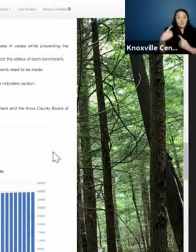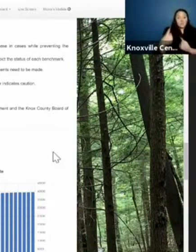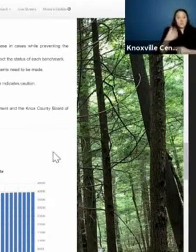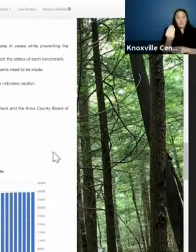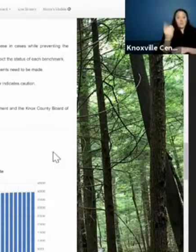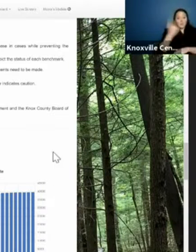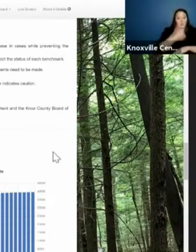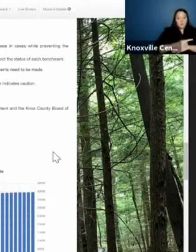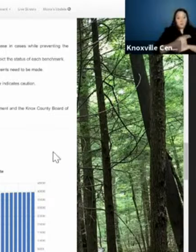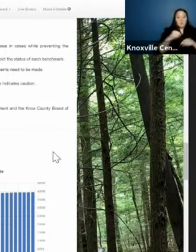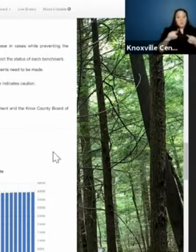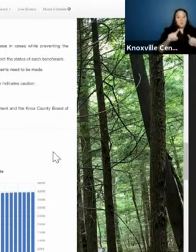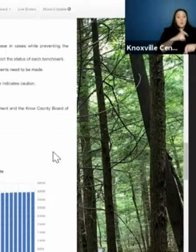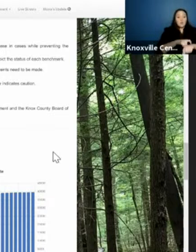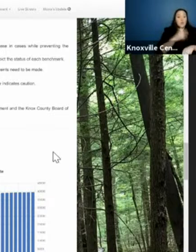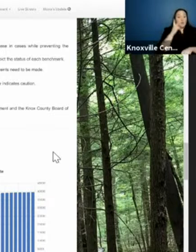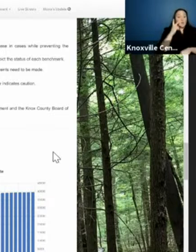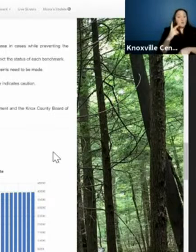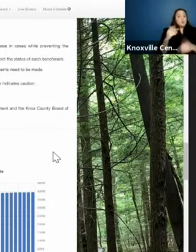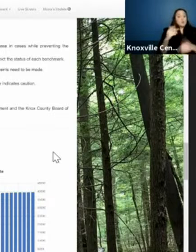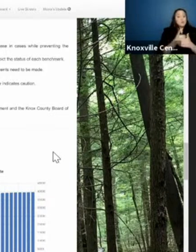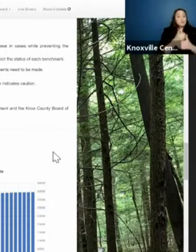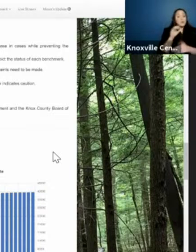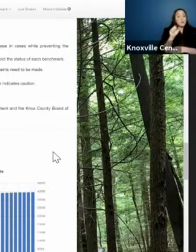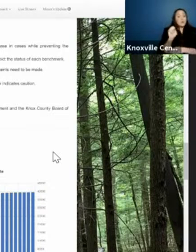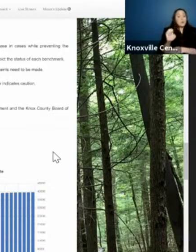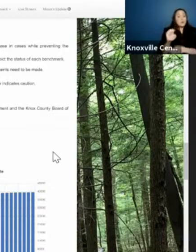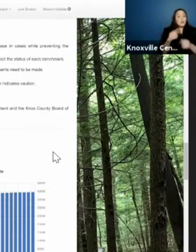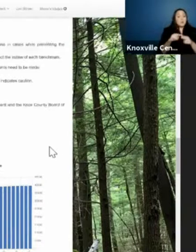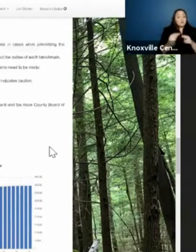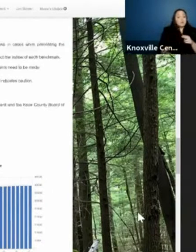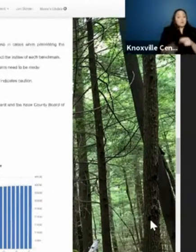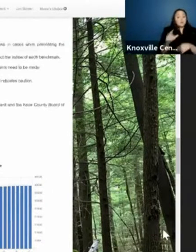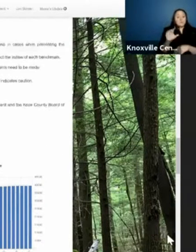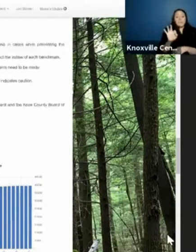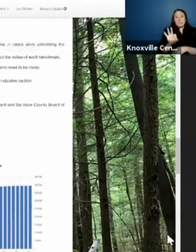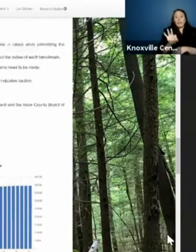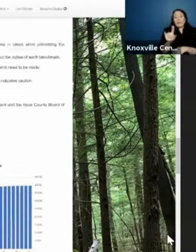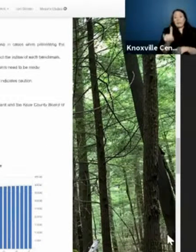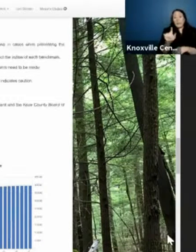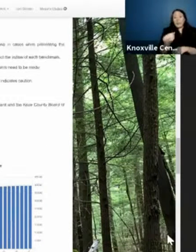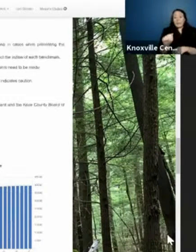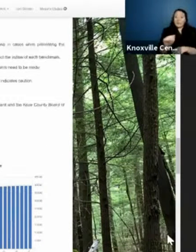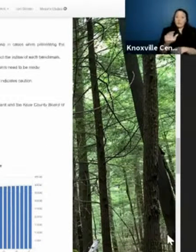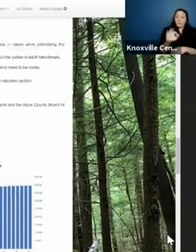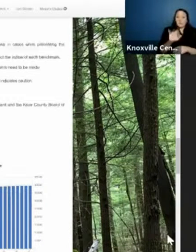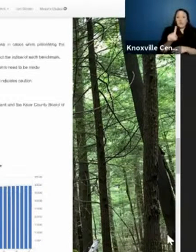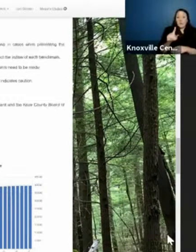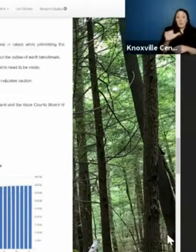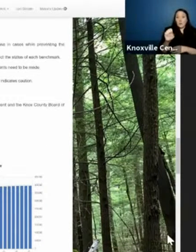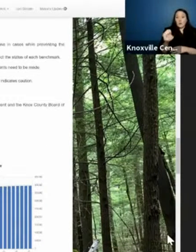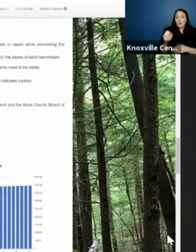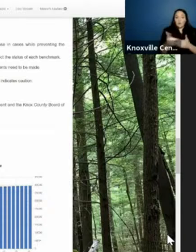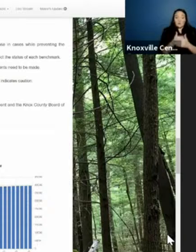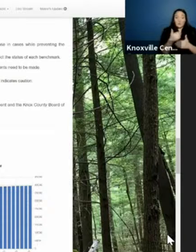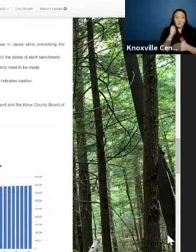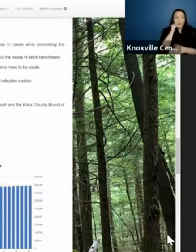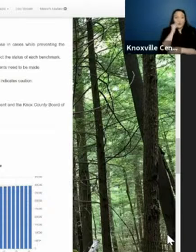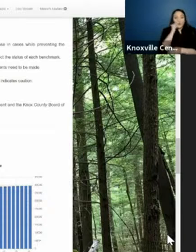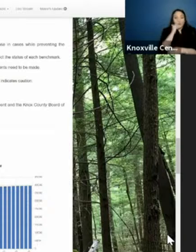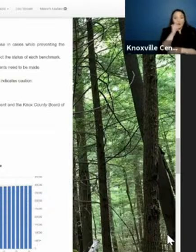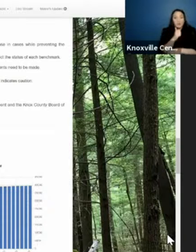this time period, we saw daily new cases drop to approximately 91 cases per day, down from the previous reporting period, which was